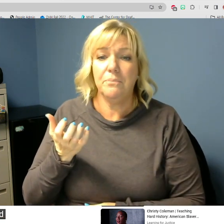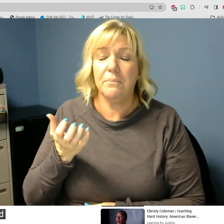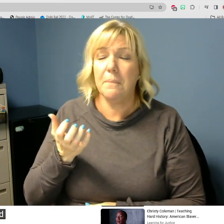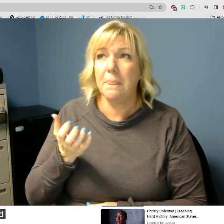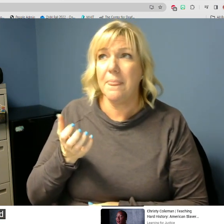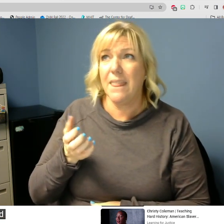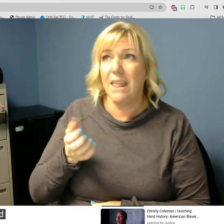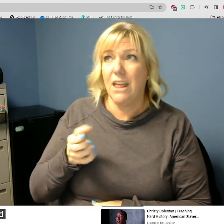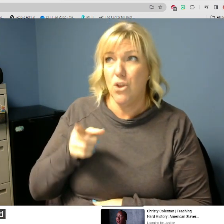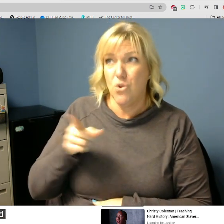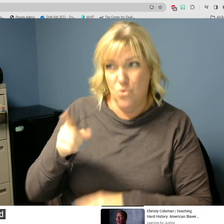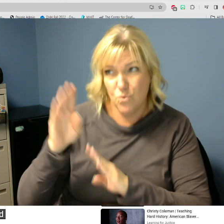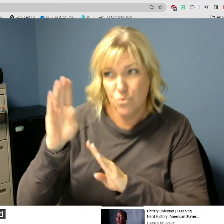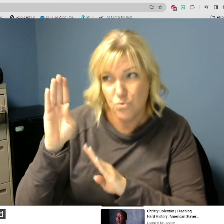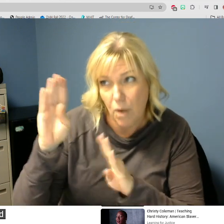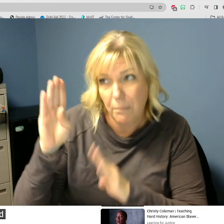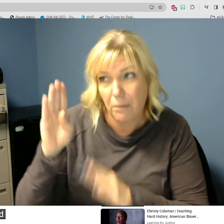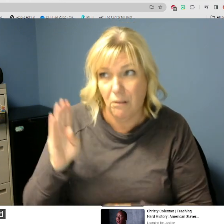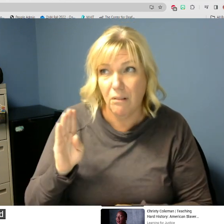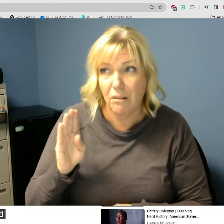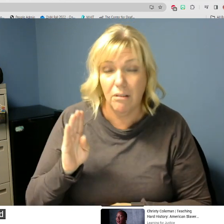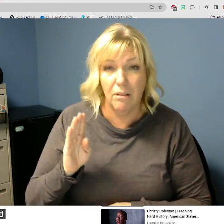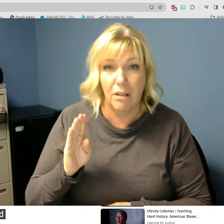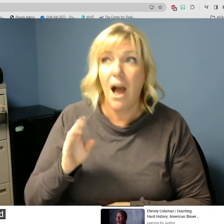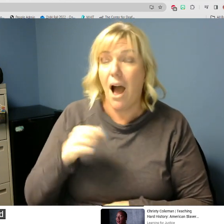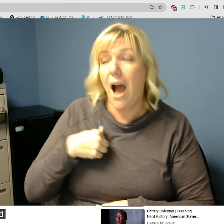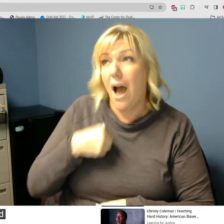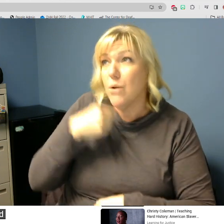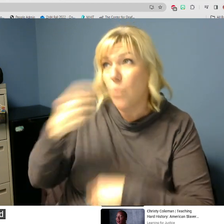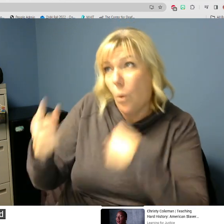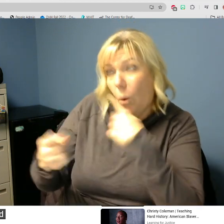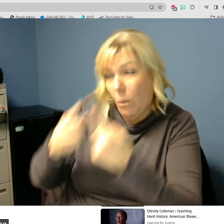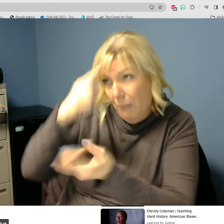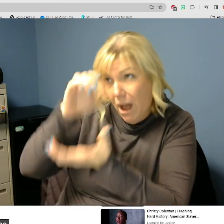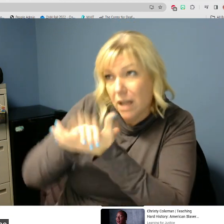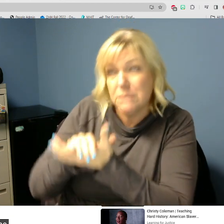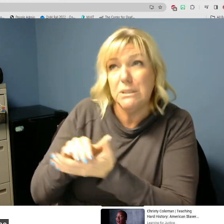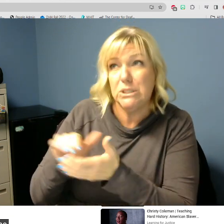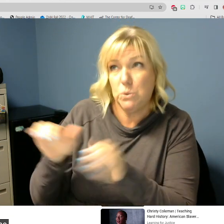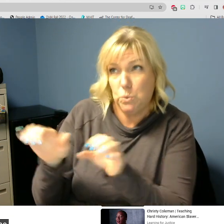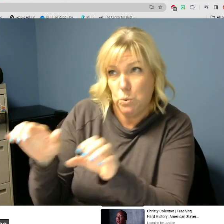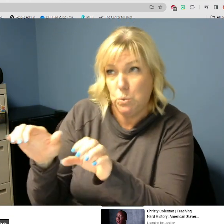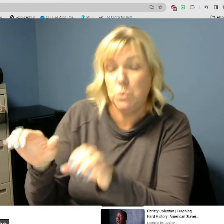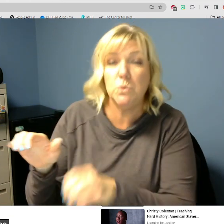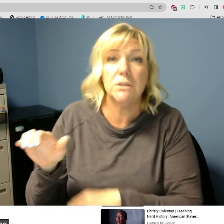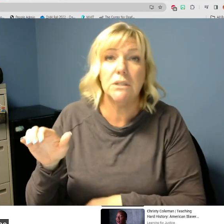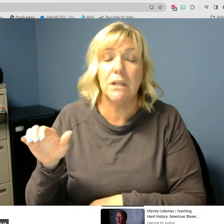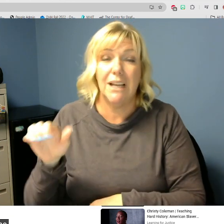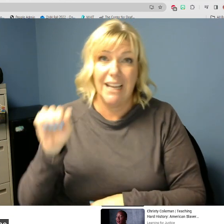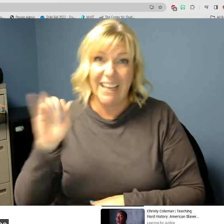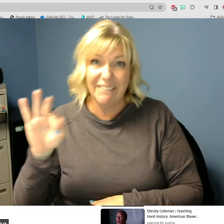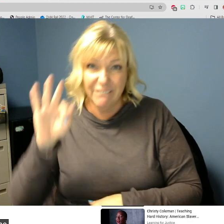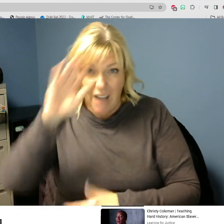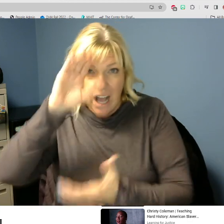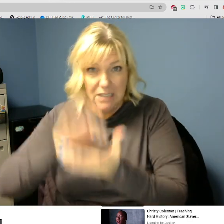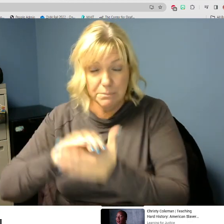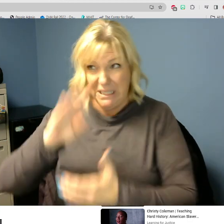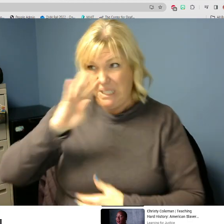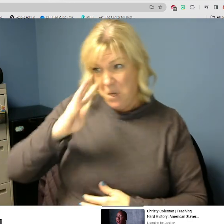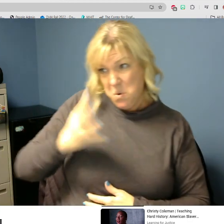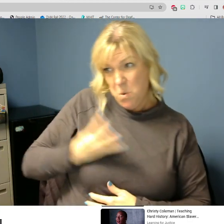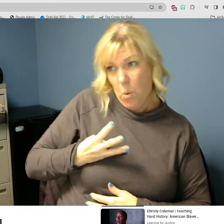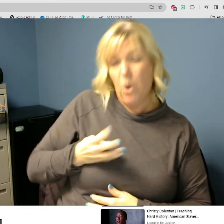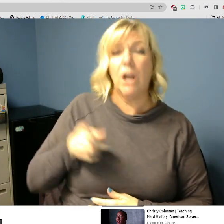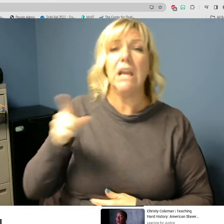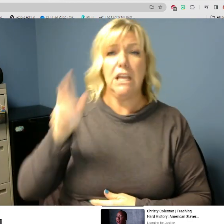he would not have done what he had done if he wasn't listening to her. He would not have done what he had done, she says, if